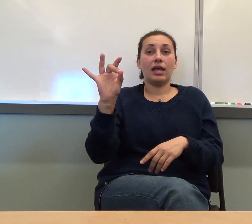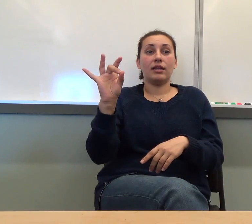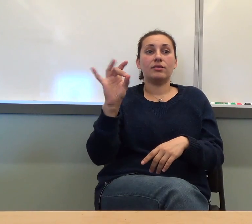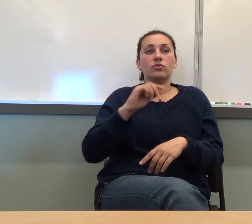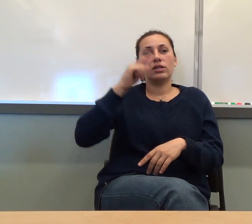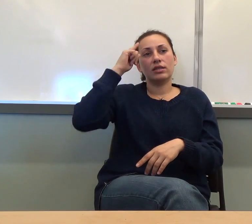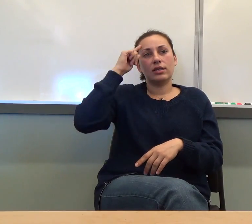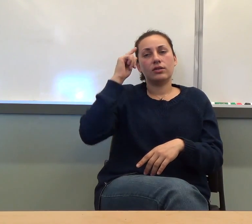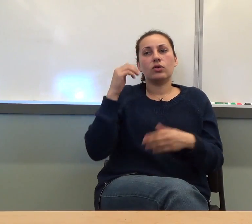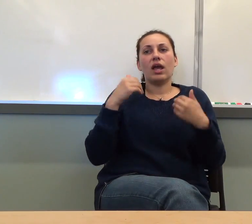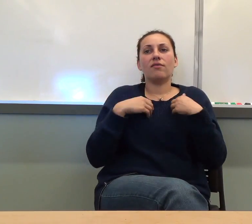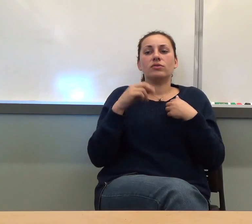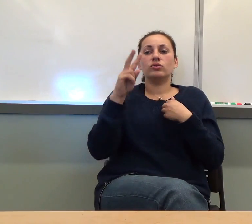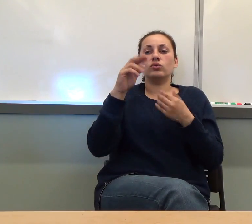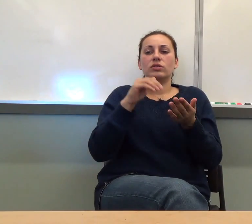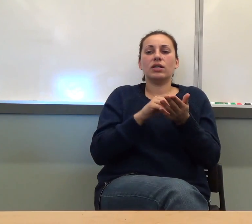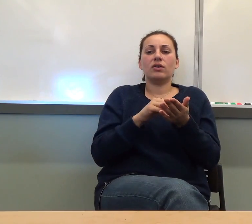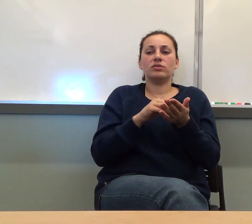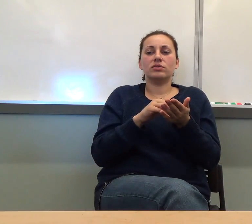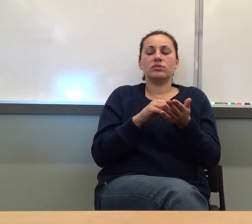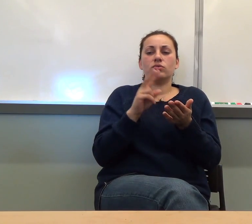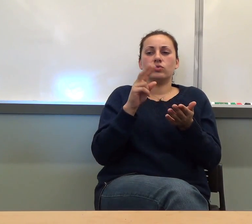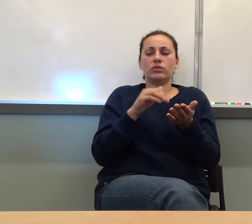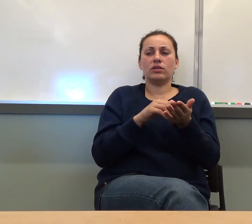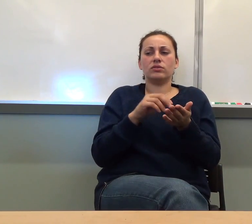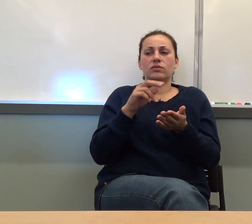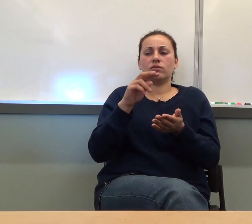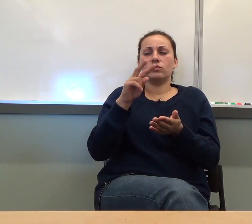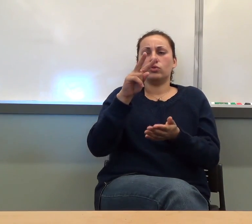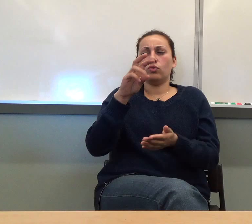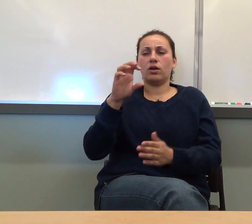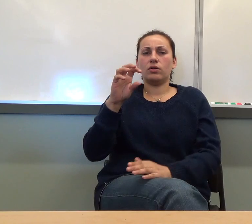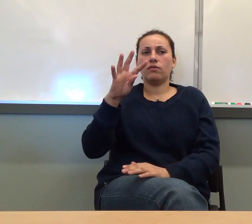2,441. Okay. So